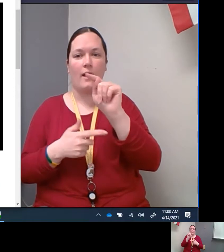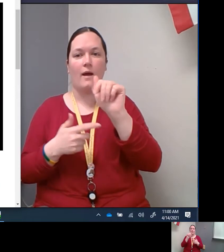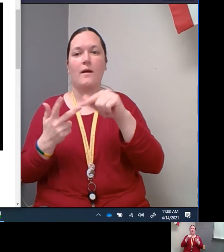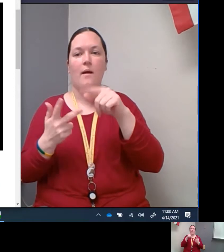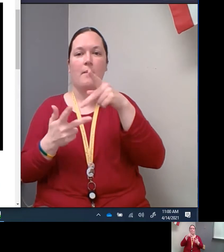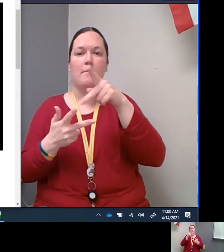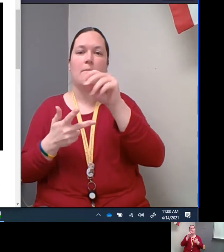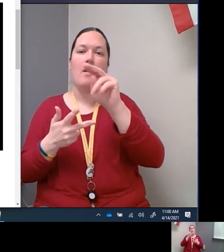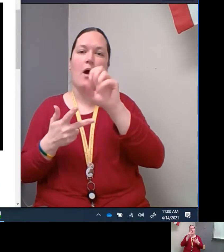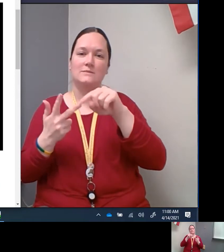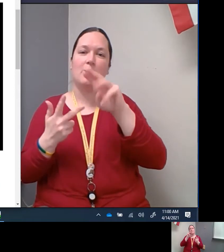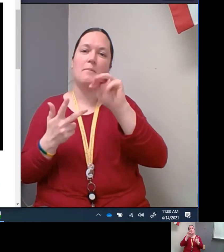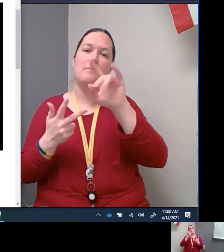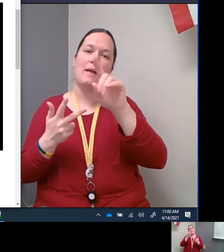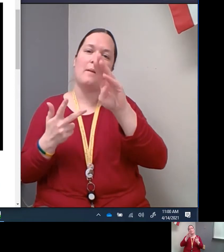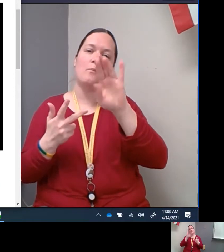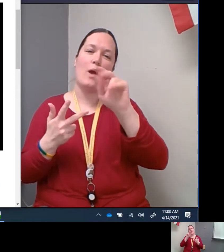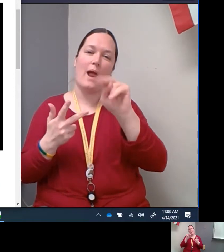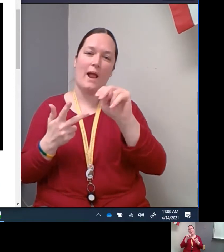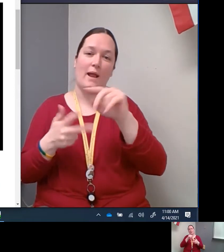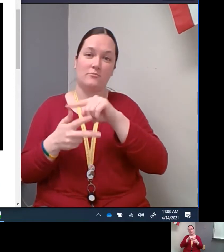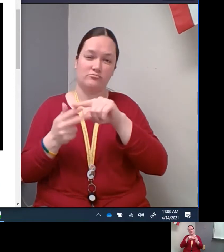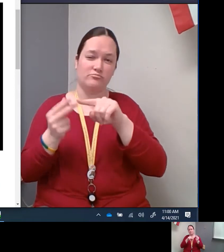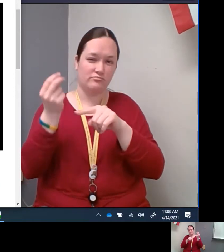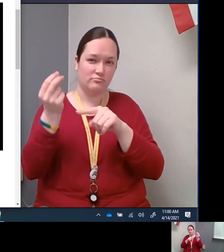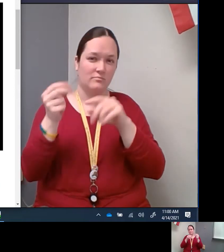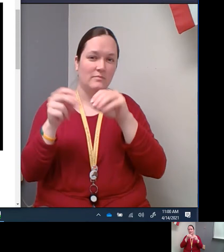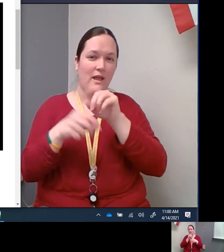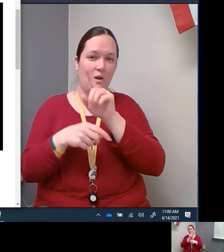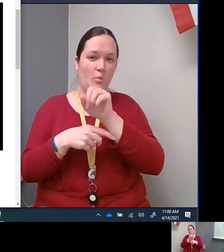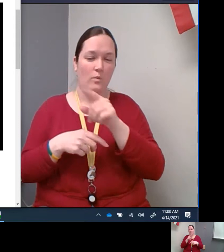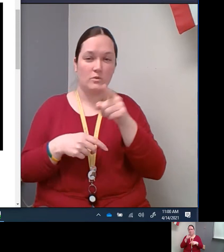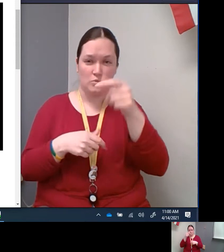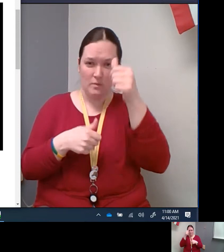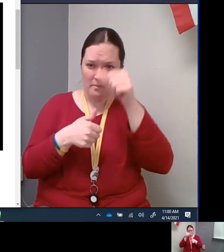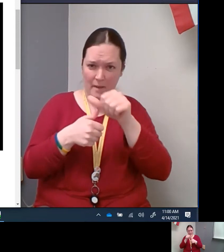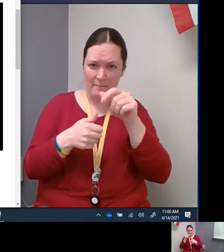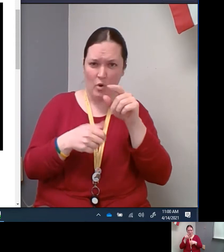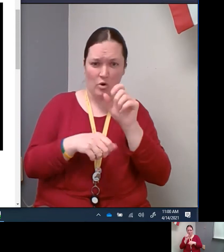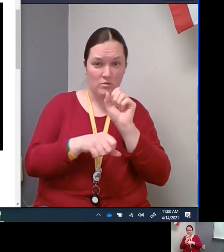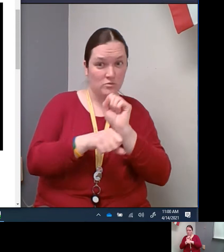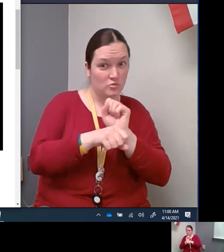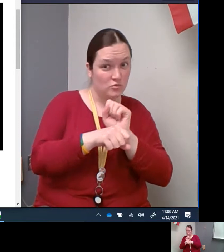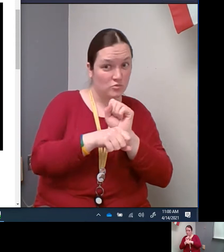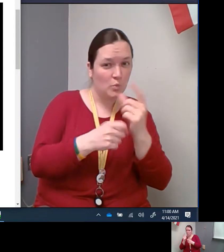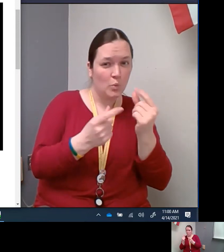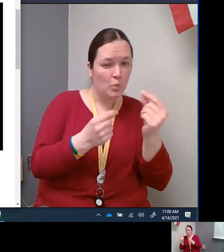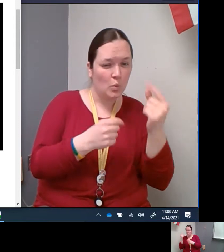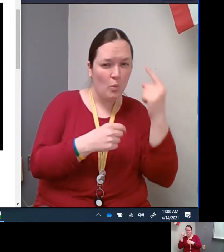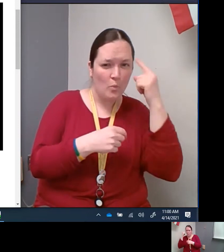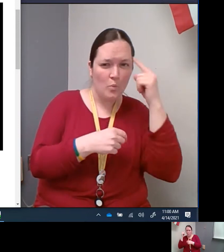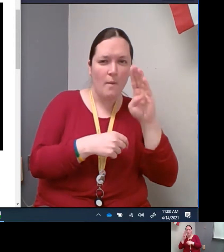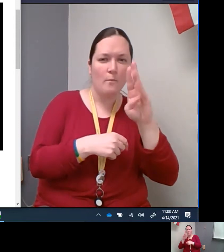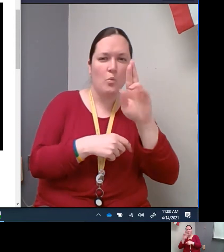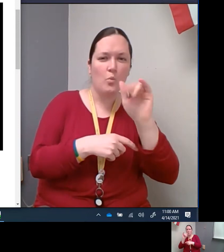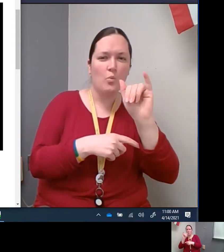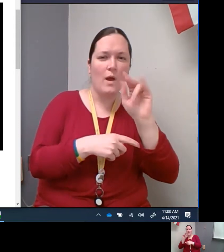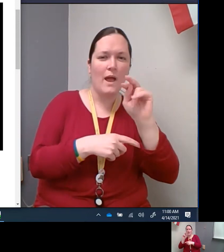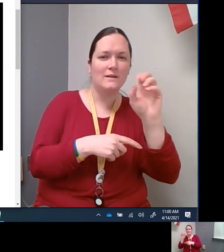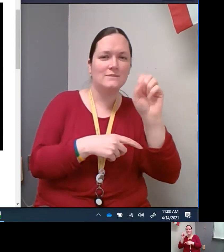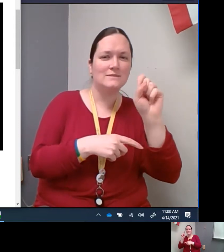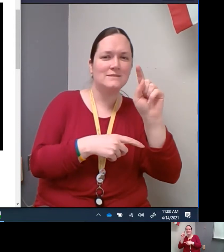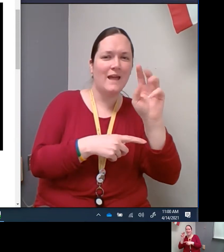have the midbrain. So that's going to be the structure and where it's found. Can you remember the two functions of the brain stem? Two big things